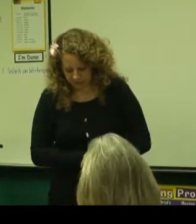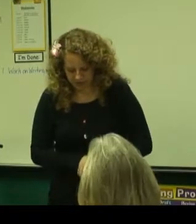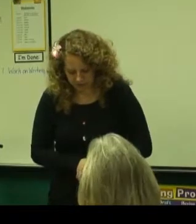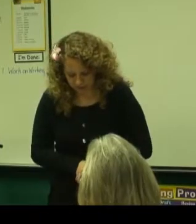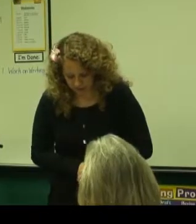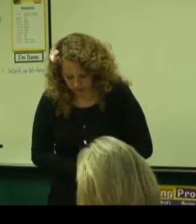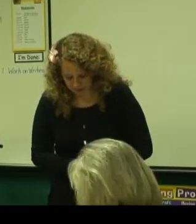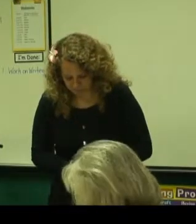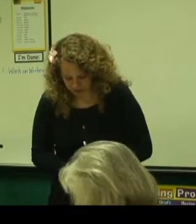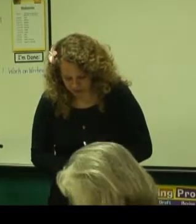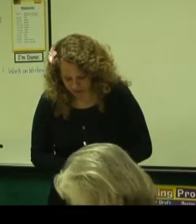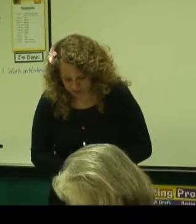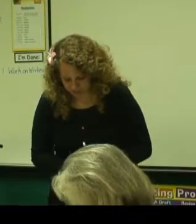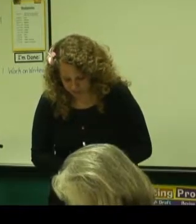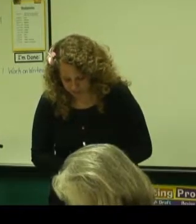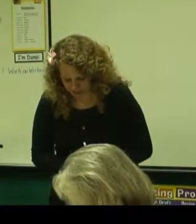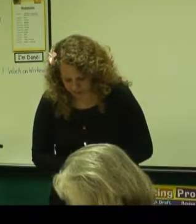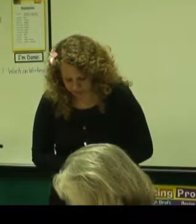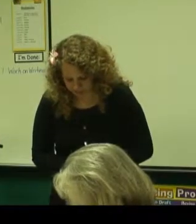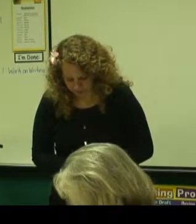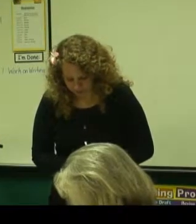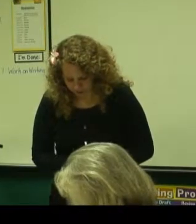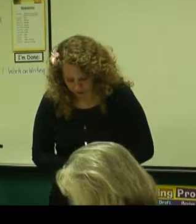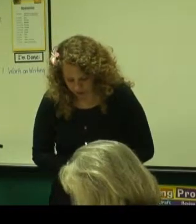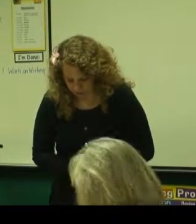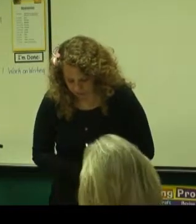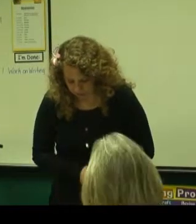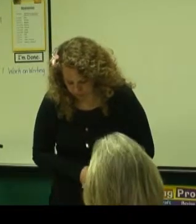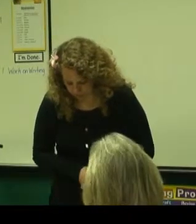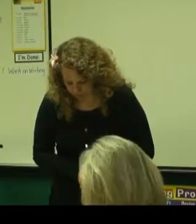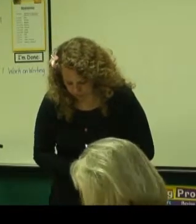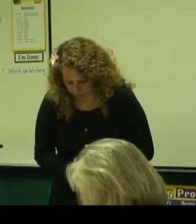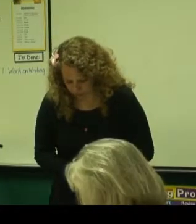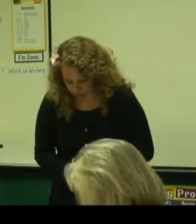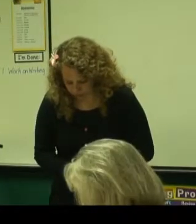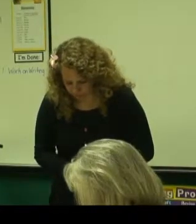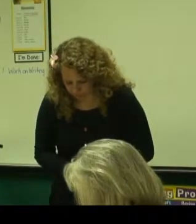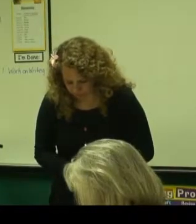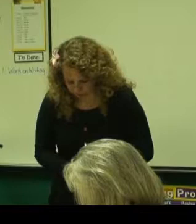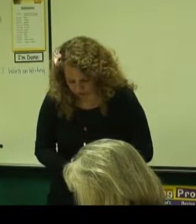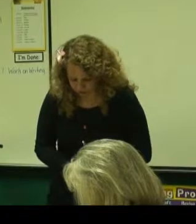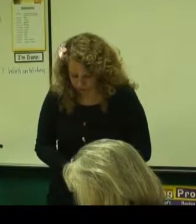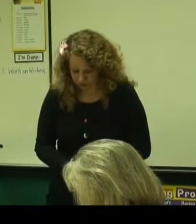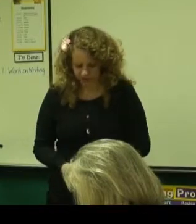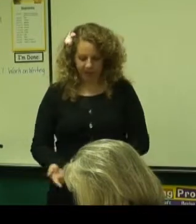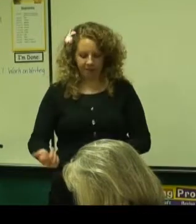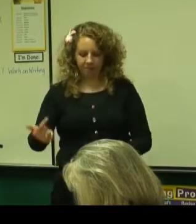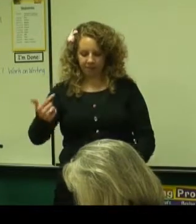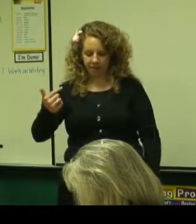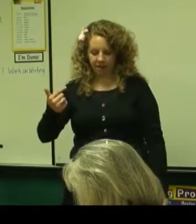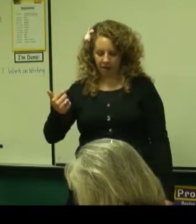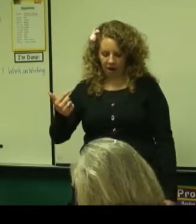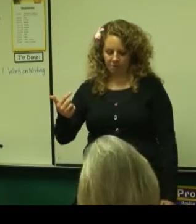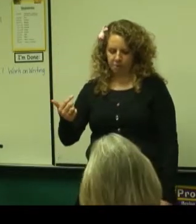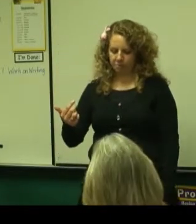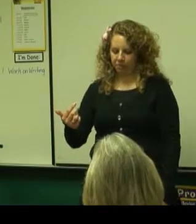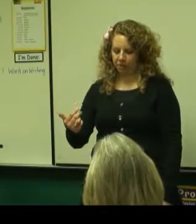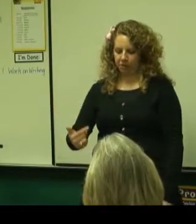Okay, on B, then it would be, as well, I don't remember the girl. You could say, I not remember girl